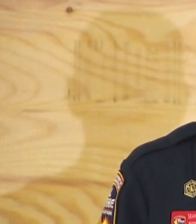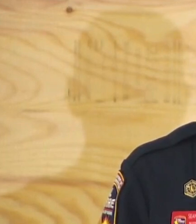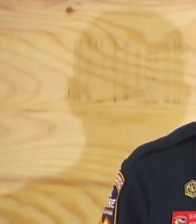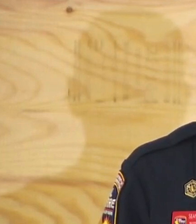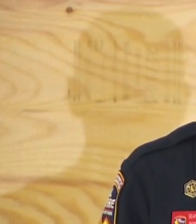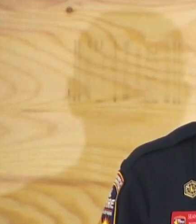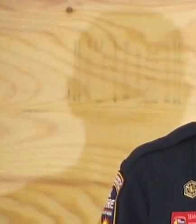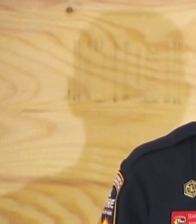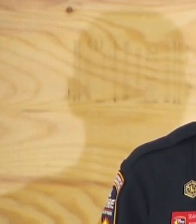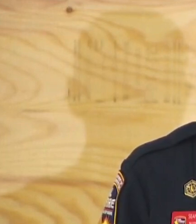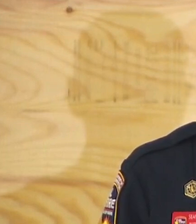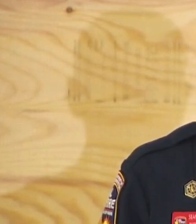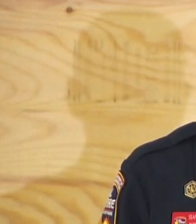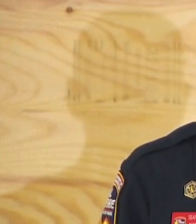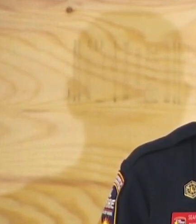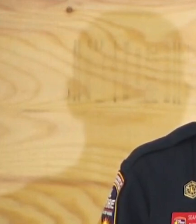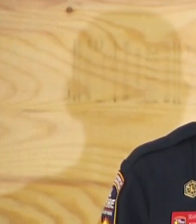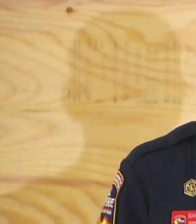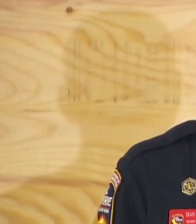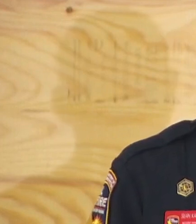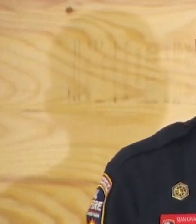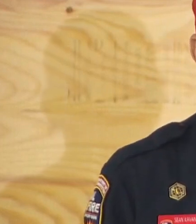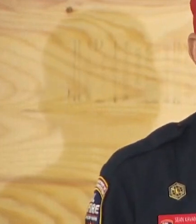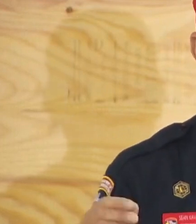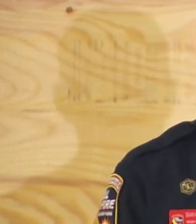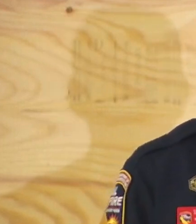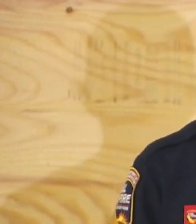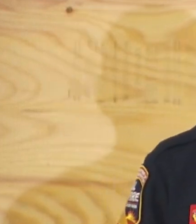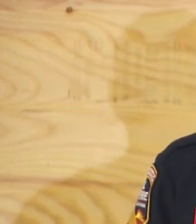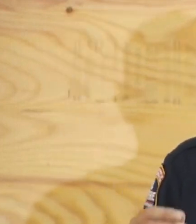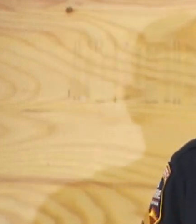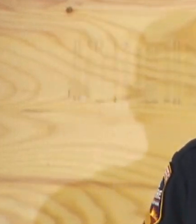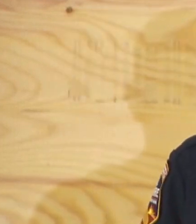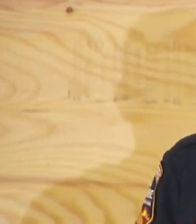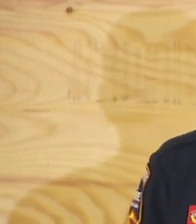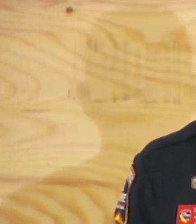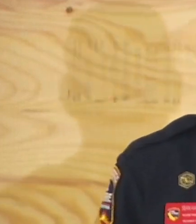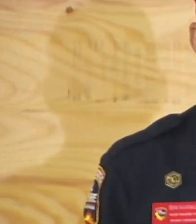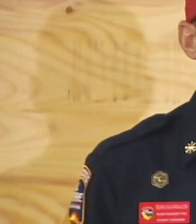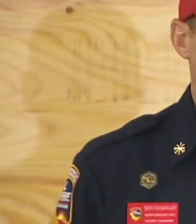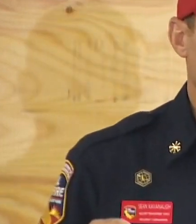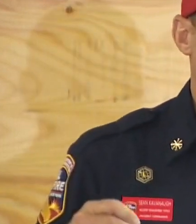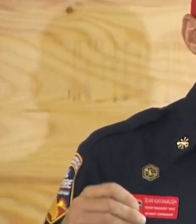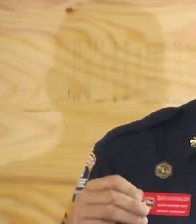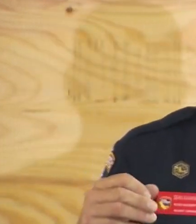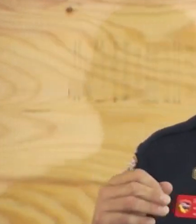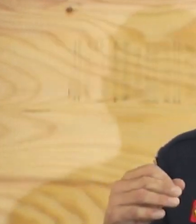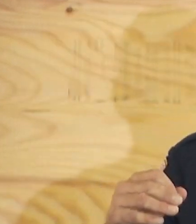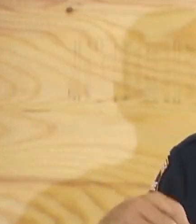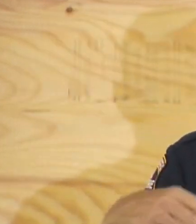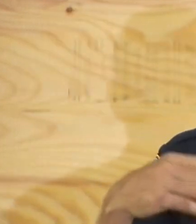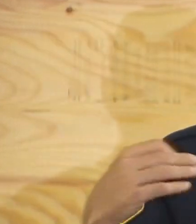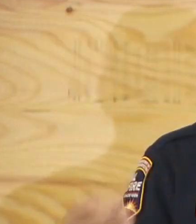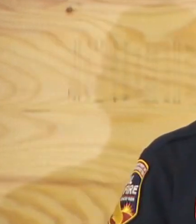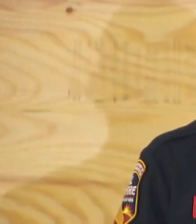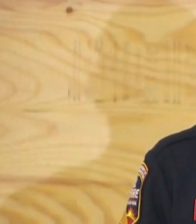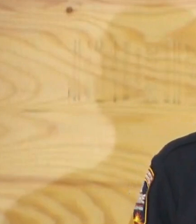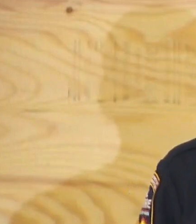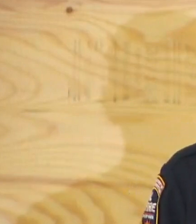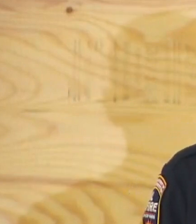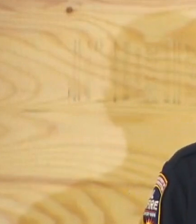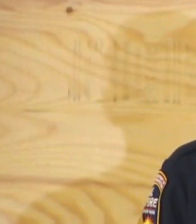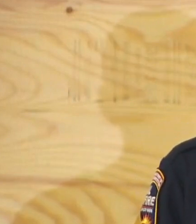have some evacuation orders that are being lifted. Along with that, this is interesting though, we're also in the process of adding